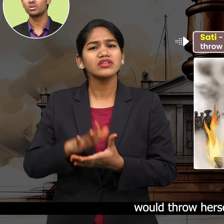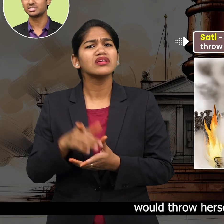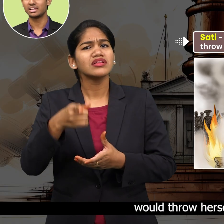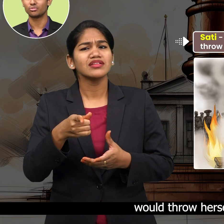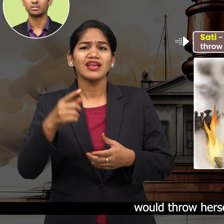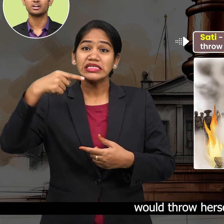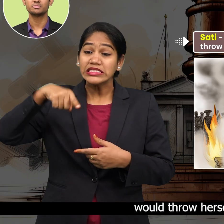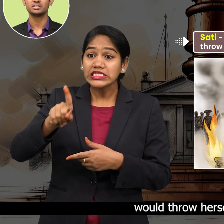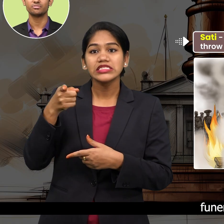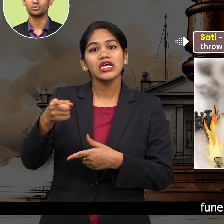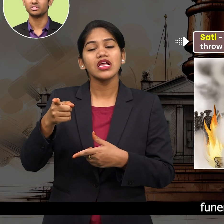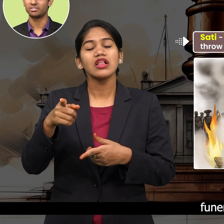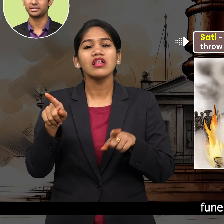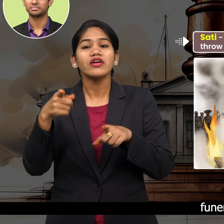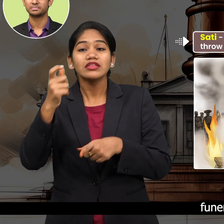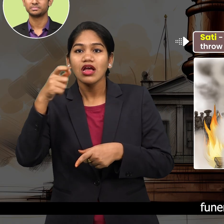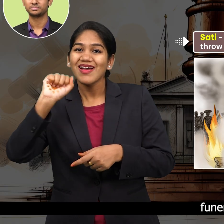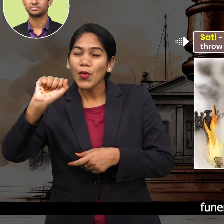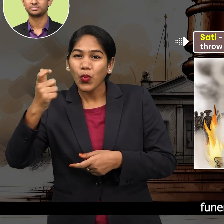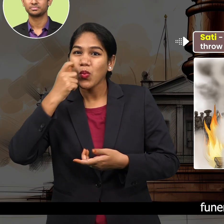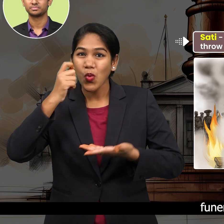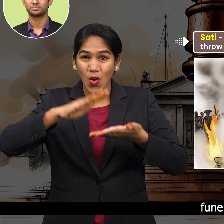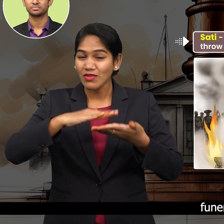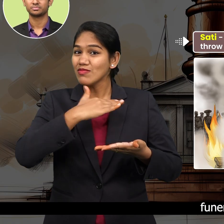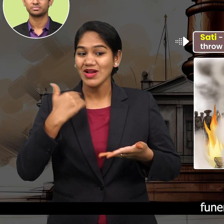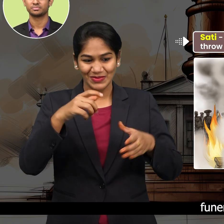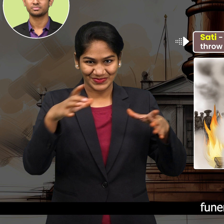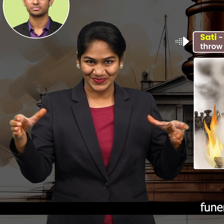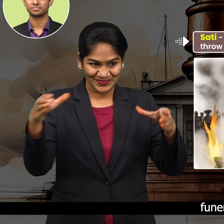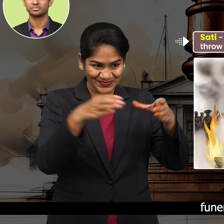would throw herself on her husband's funeral fire.